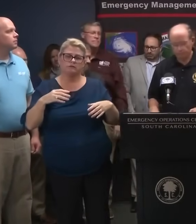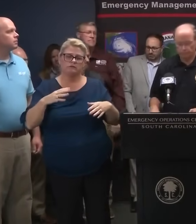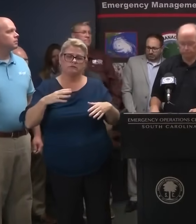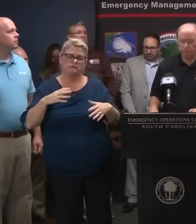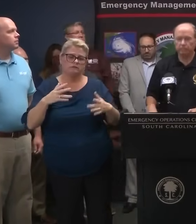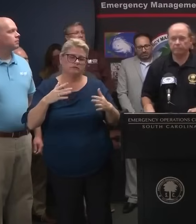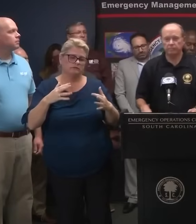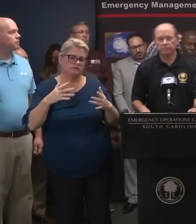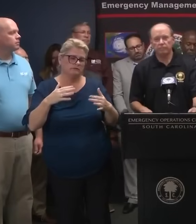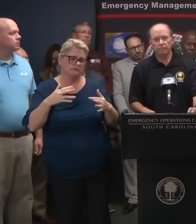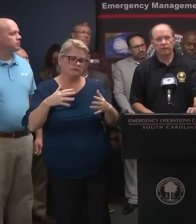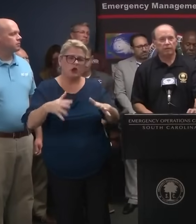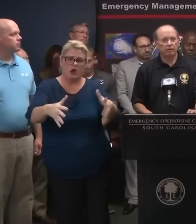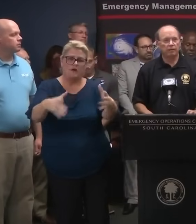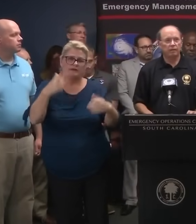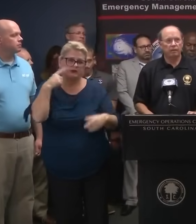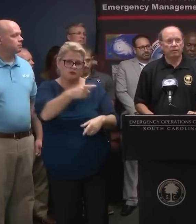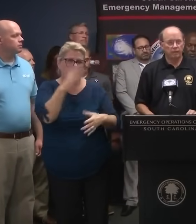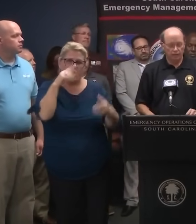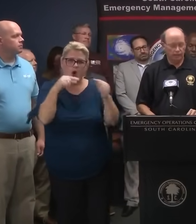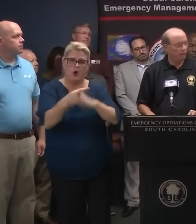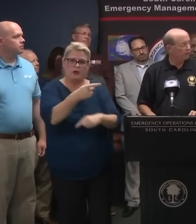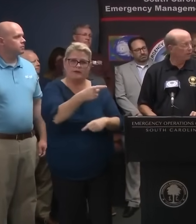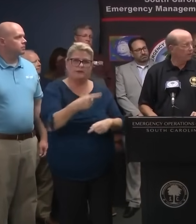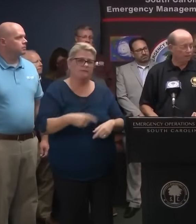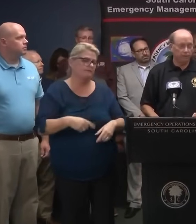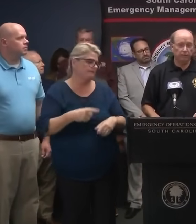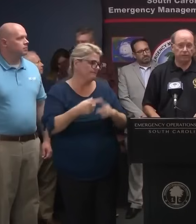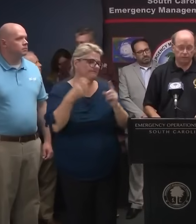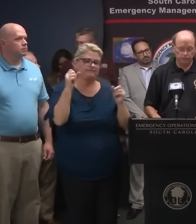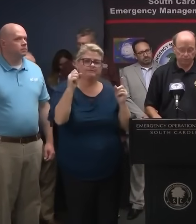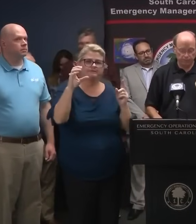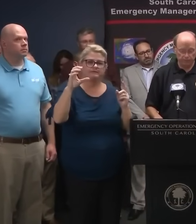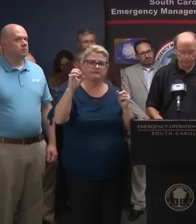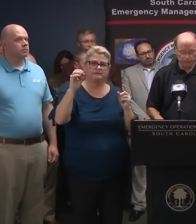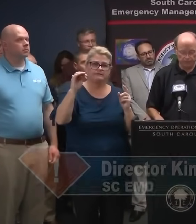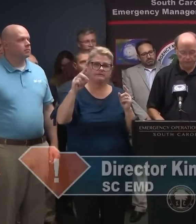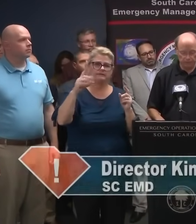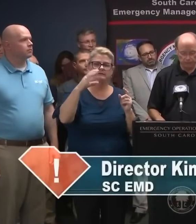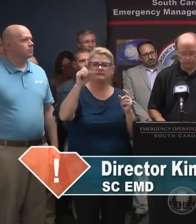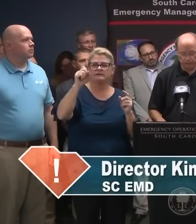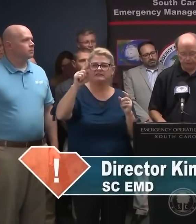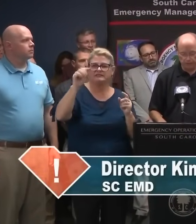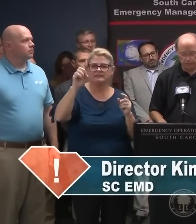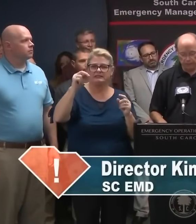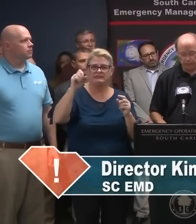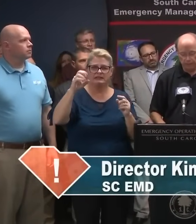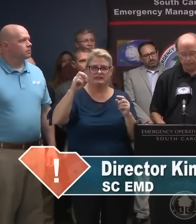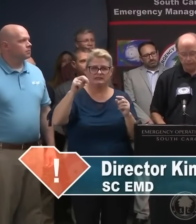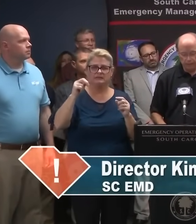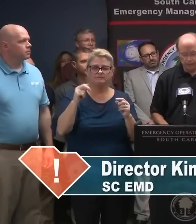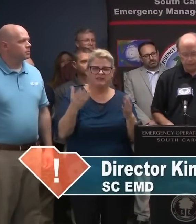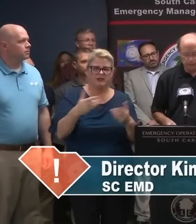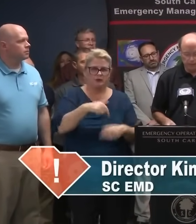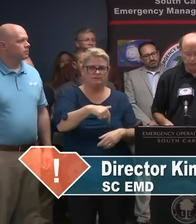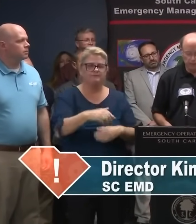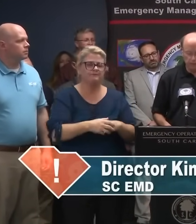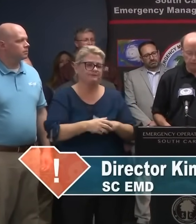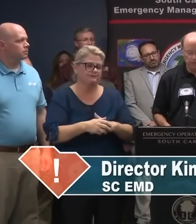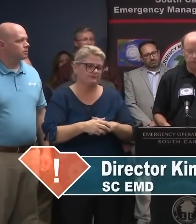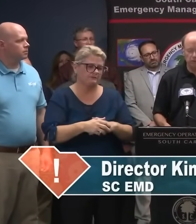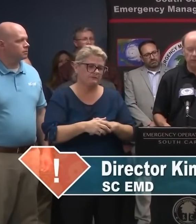South Carolina Emergency Management Division. Thank you, sir. Kim Stinson with State EMD. The